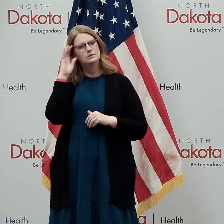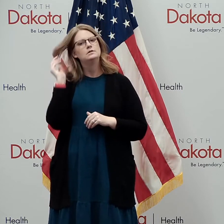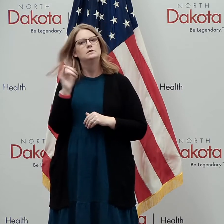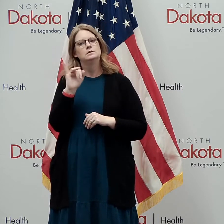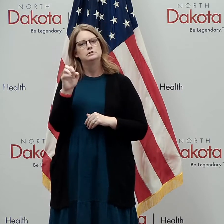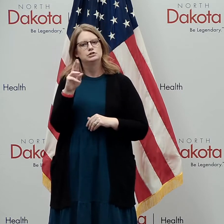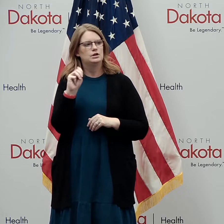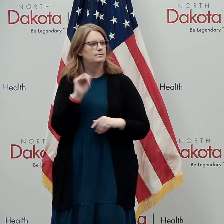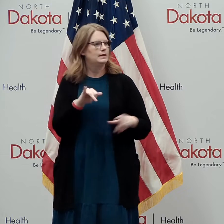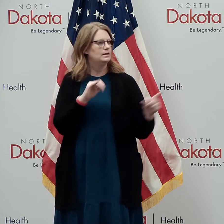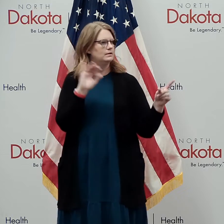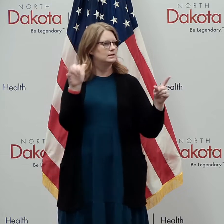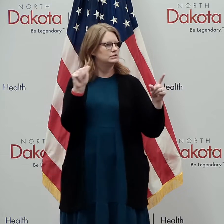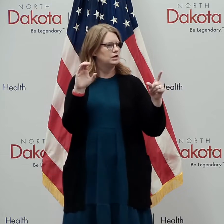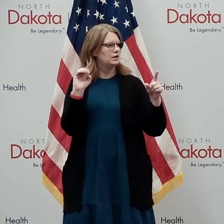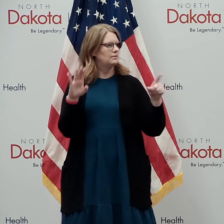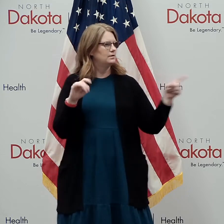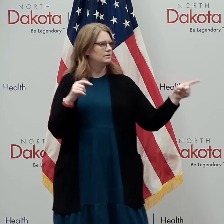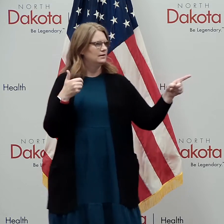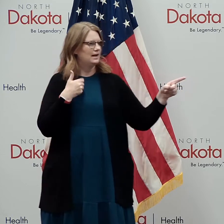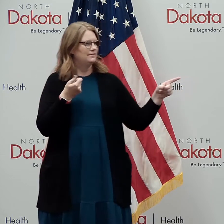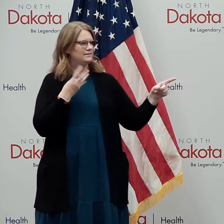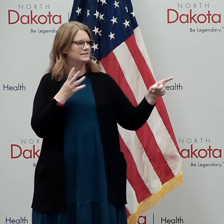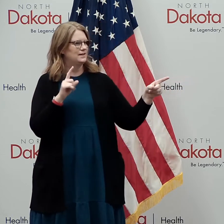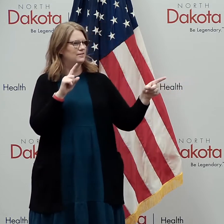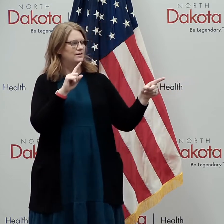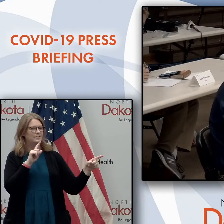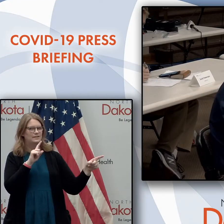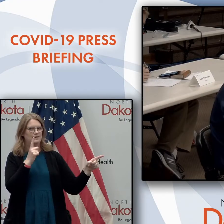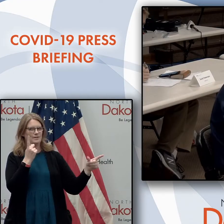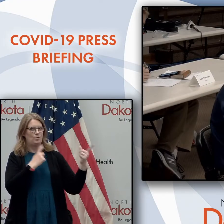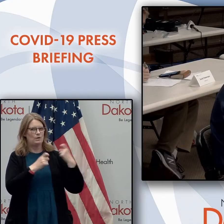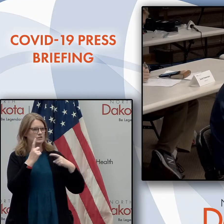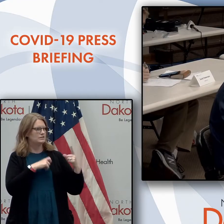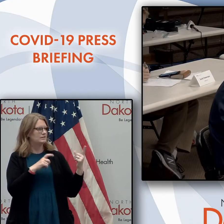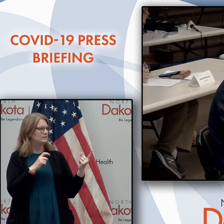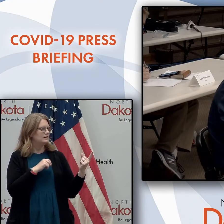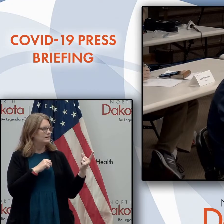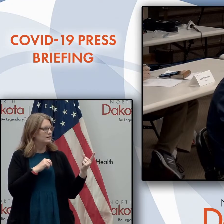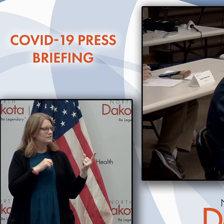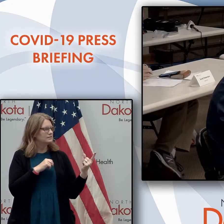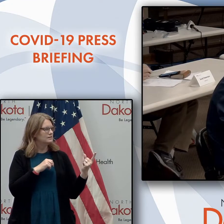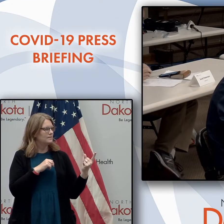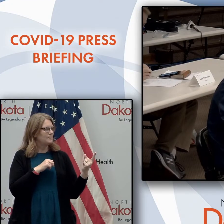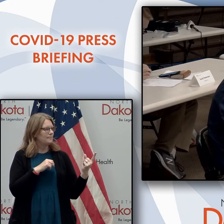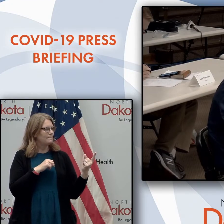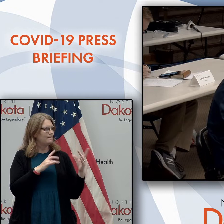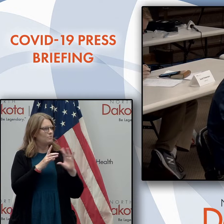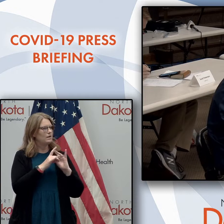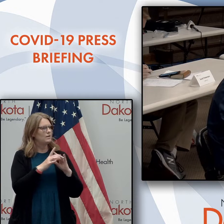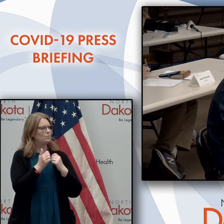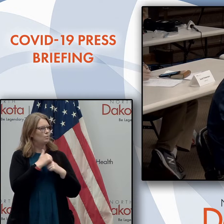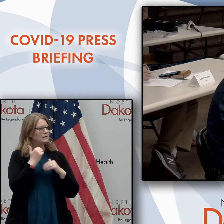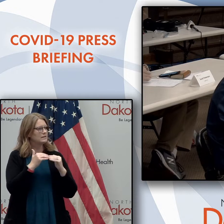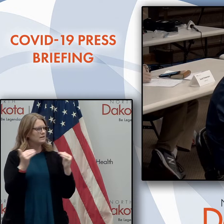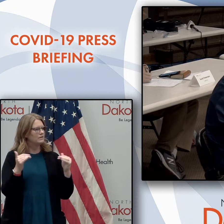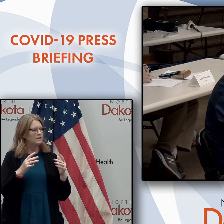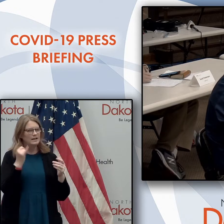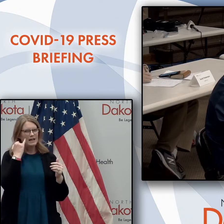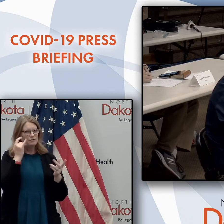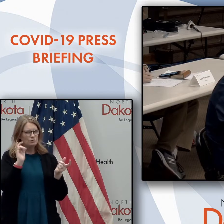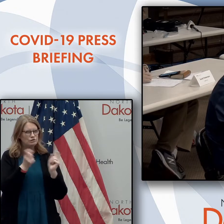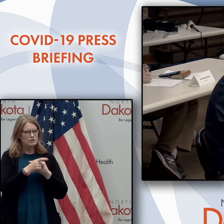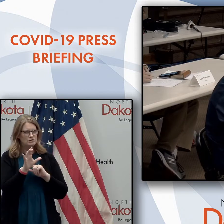Jeremy, and then Jacob. I have several questions about risk level. I guess I'll try not to ask them all at once. I guess if you change it at a county